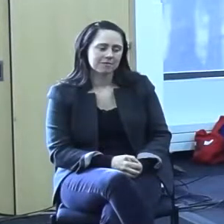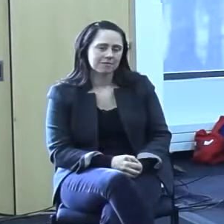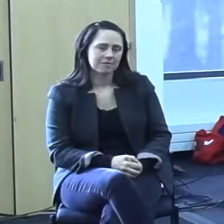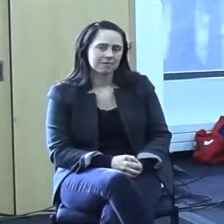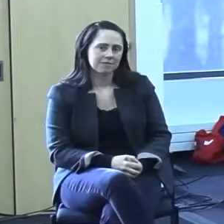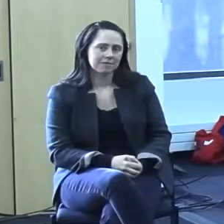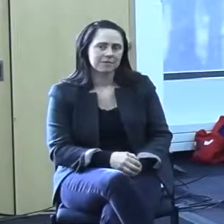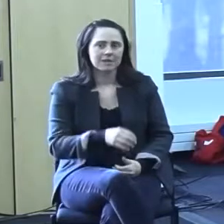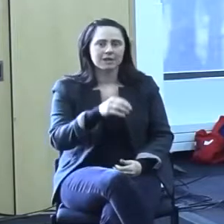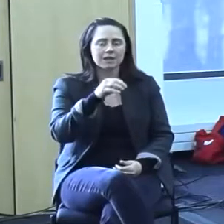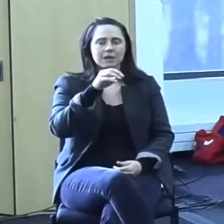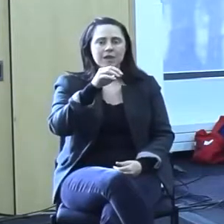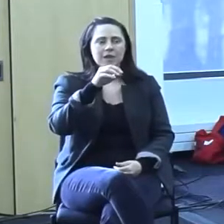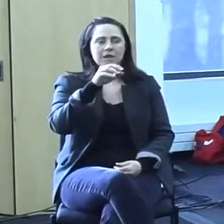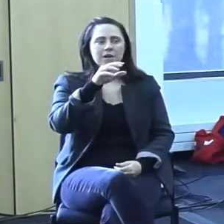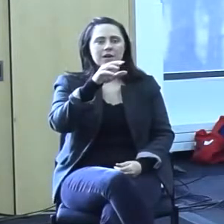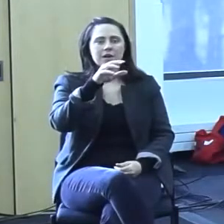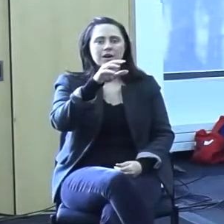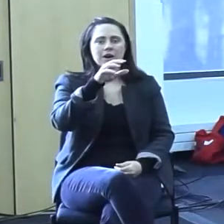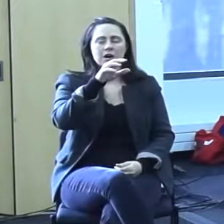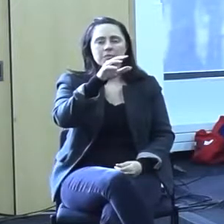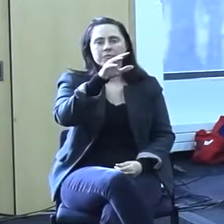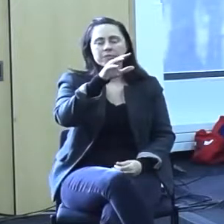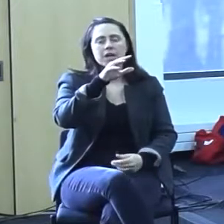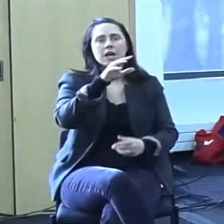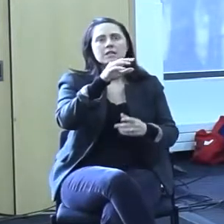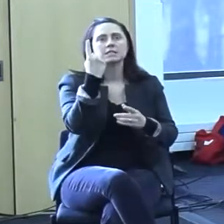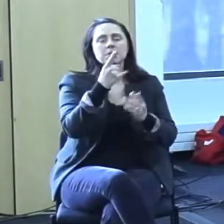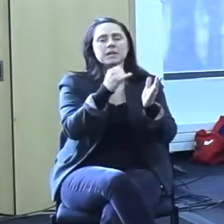Lastly, I just want to mention something that caught my attention,